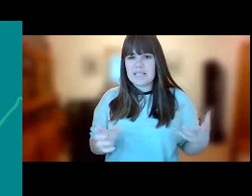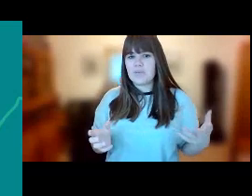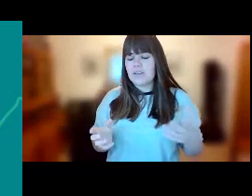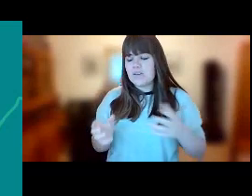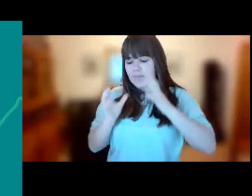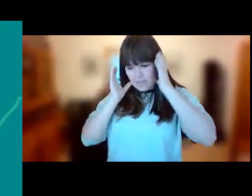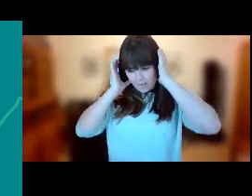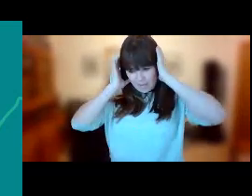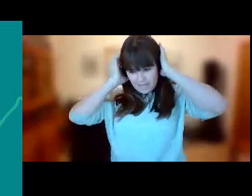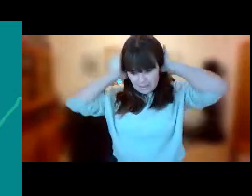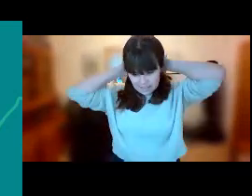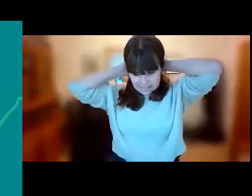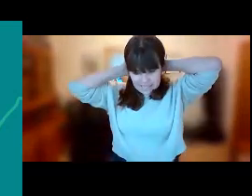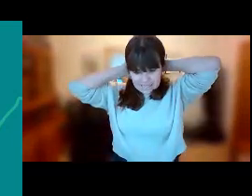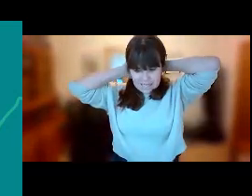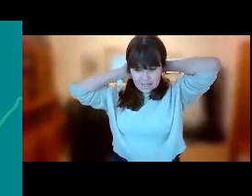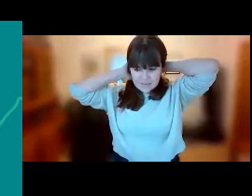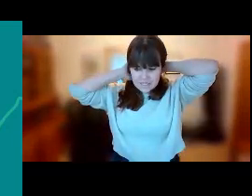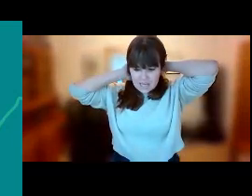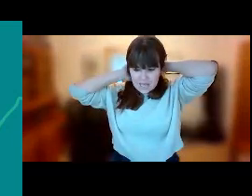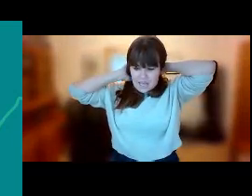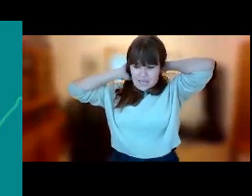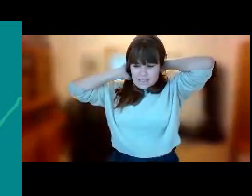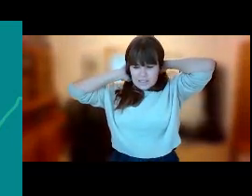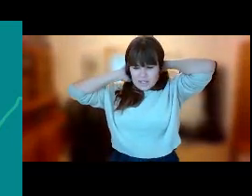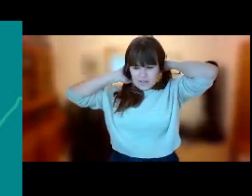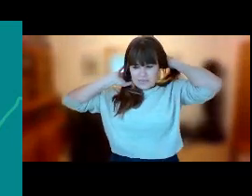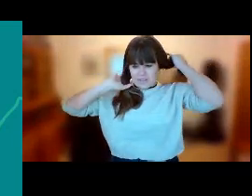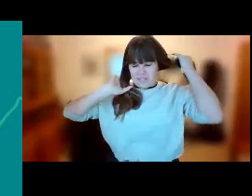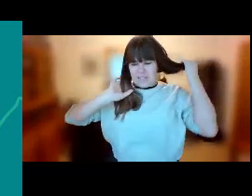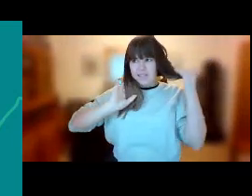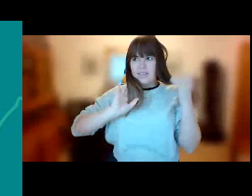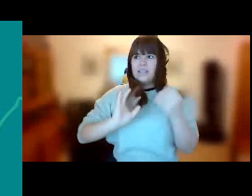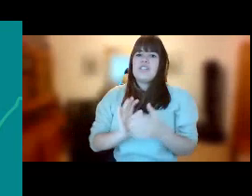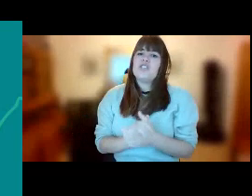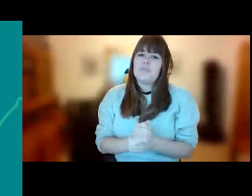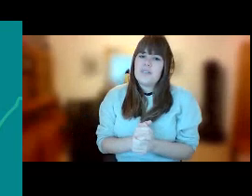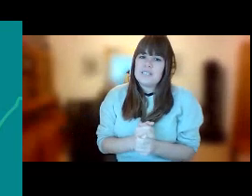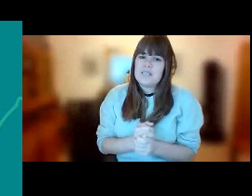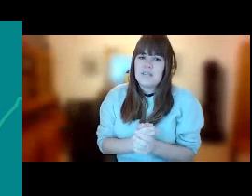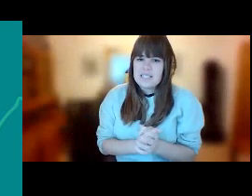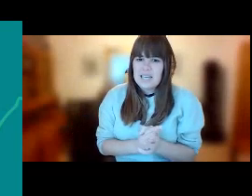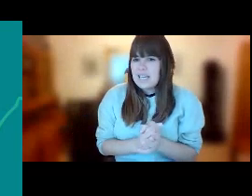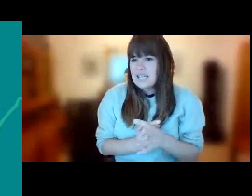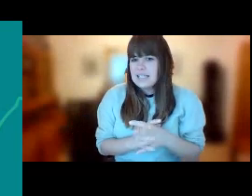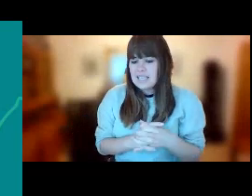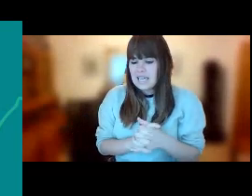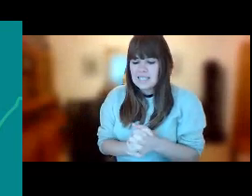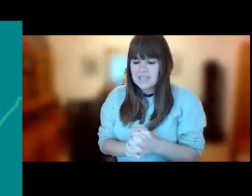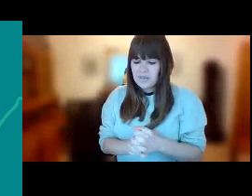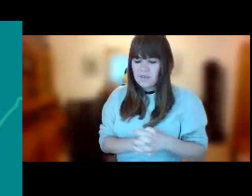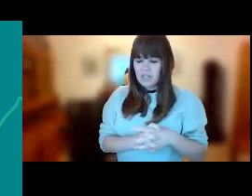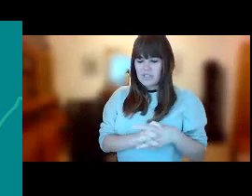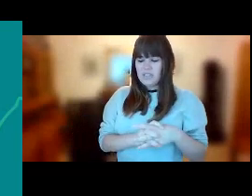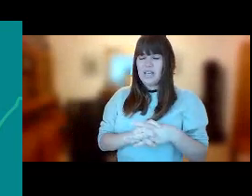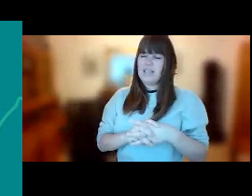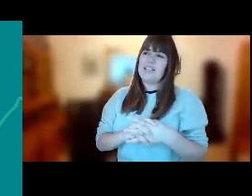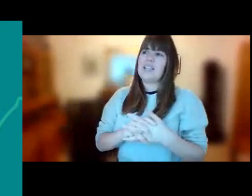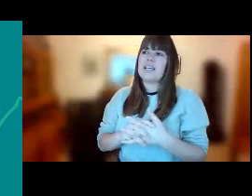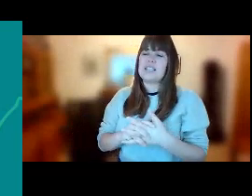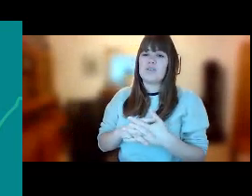might be disabled in their kind of day-to-day lives. So the social model of disability sees very